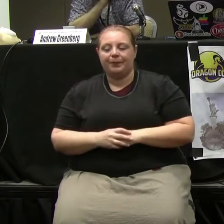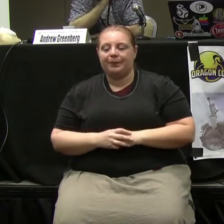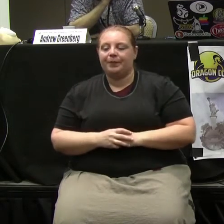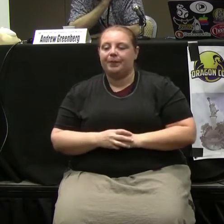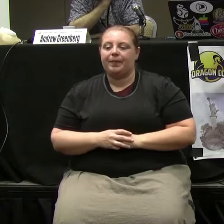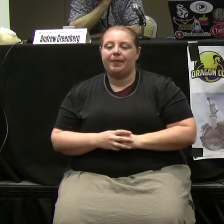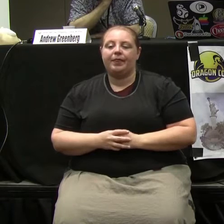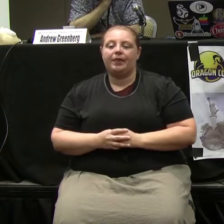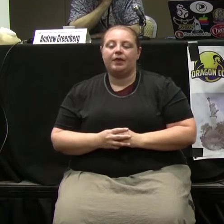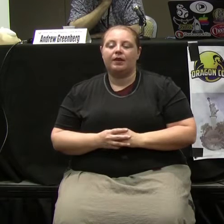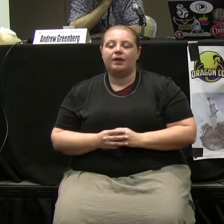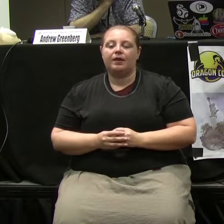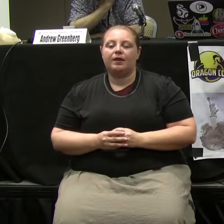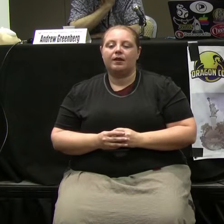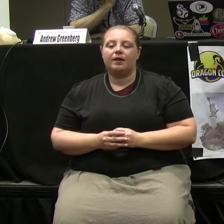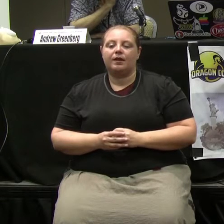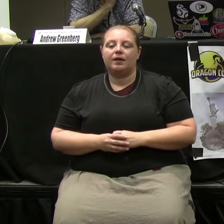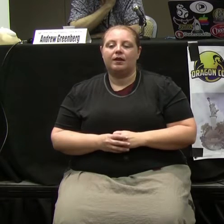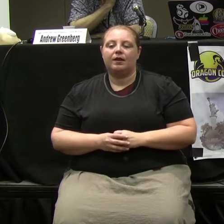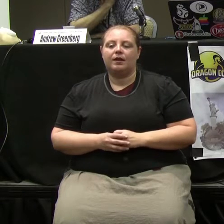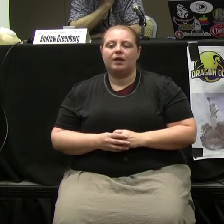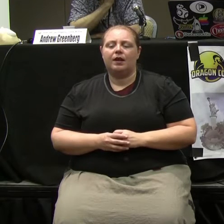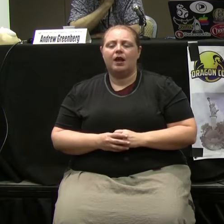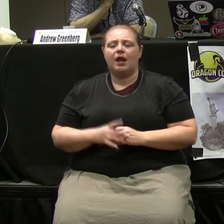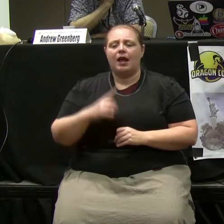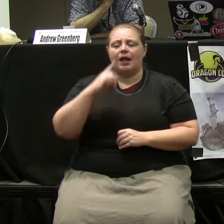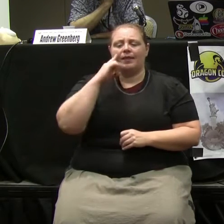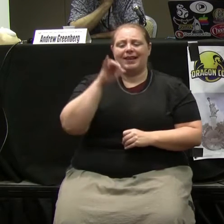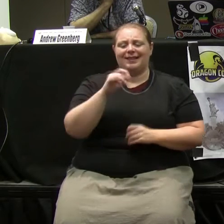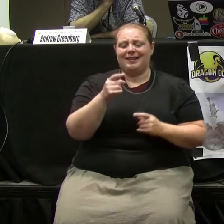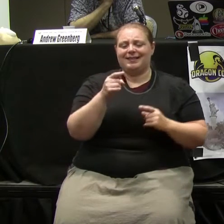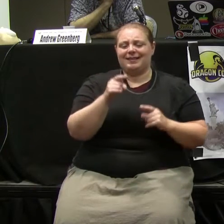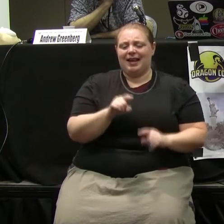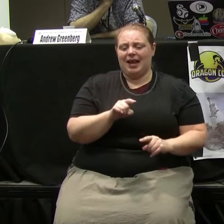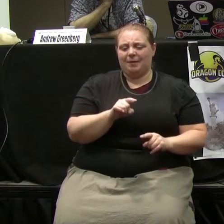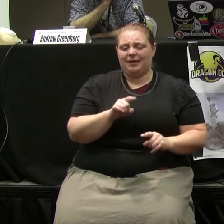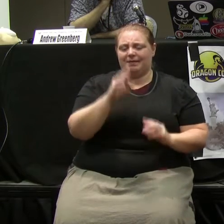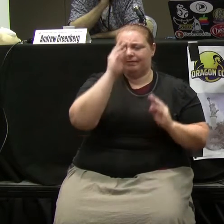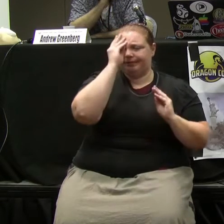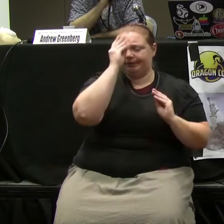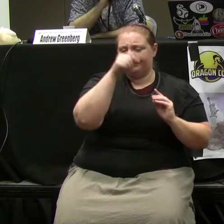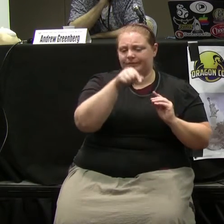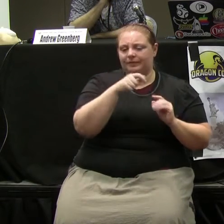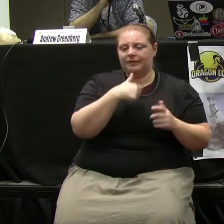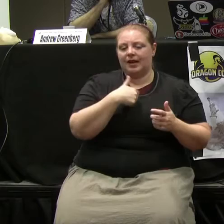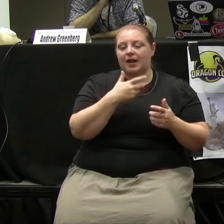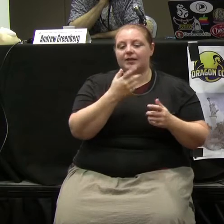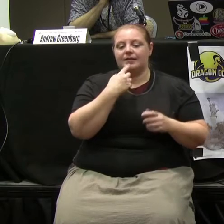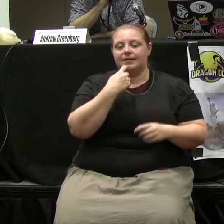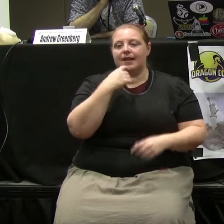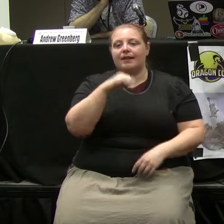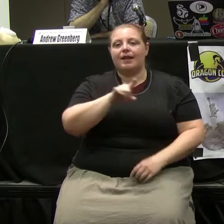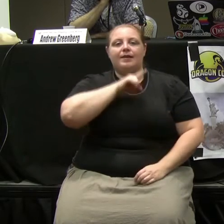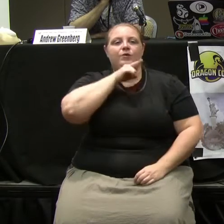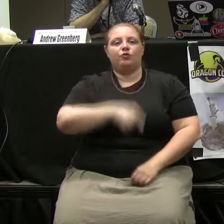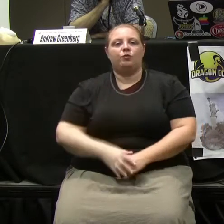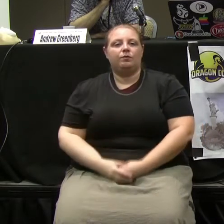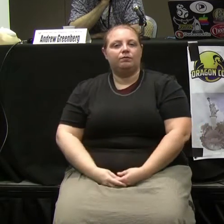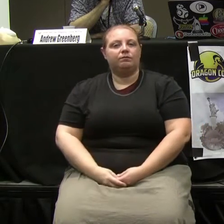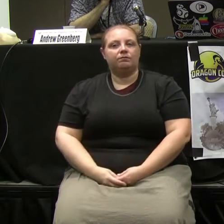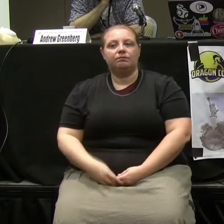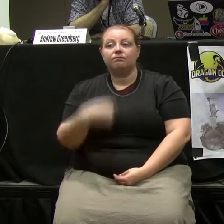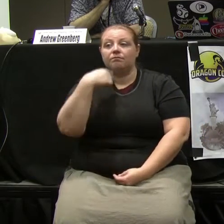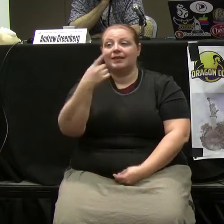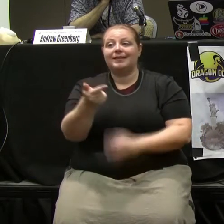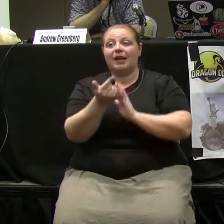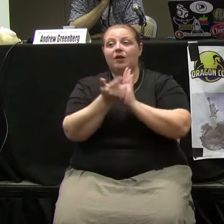take things that they think are happening or things that they think are going on and cite them as facts, and then cite them to lawmakers